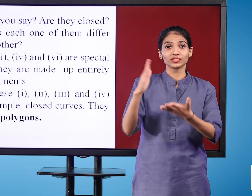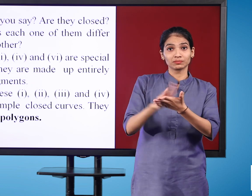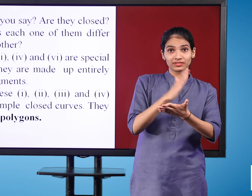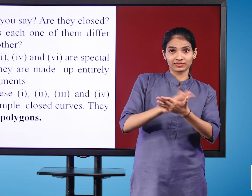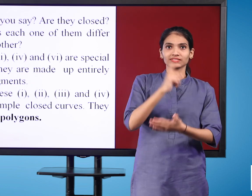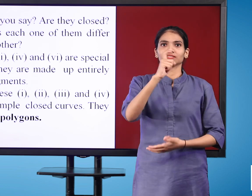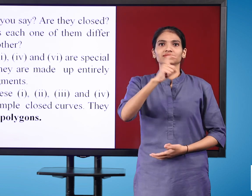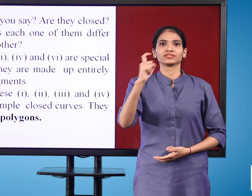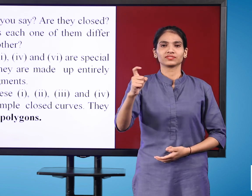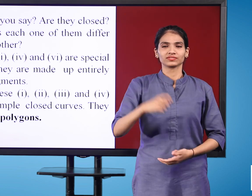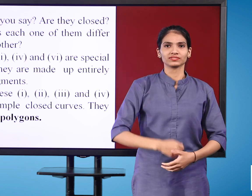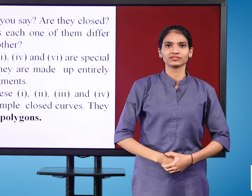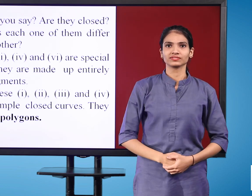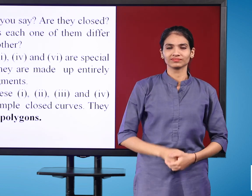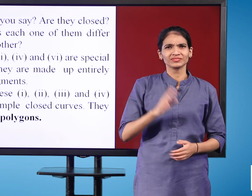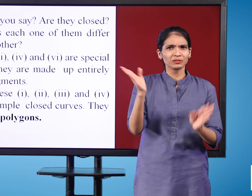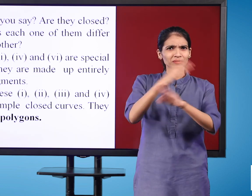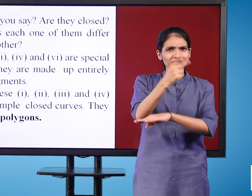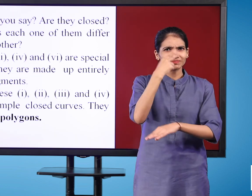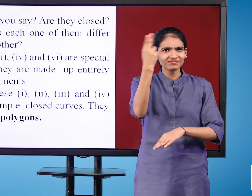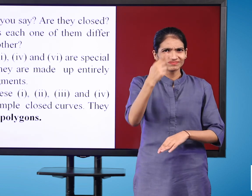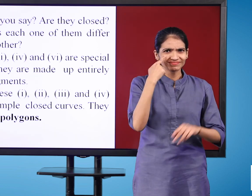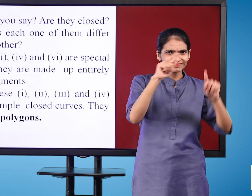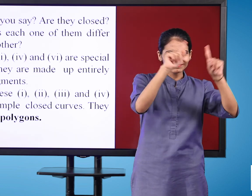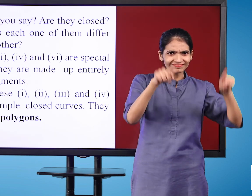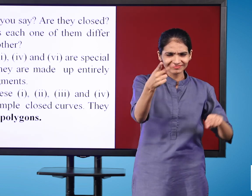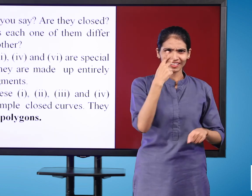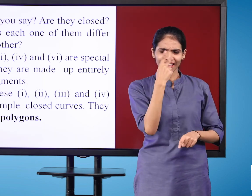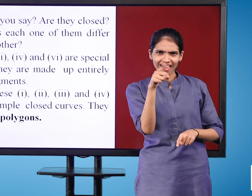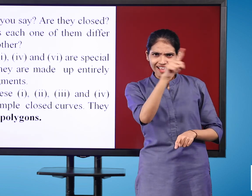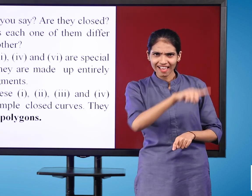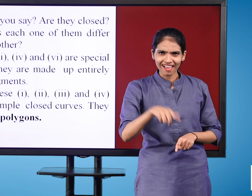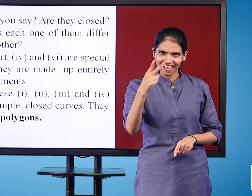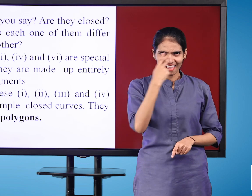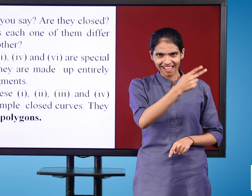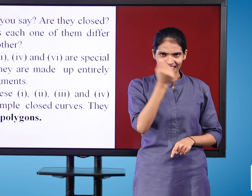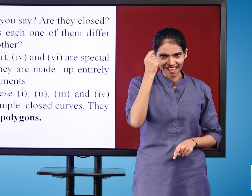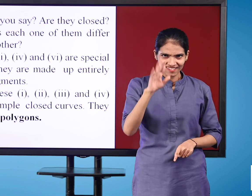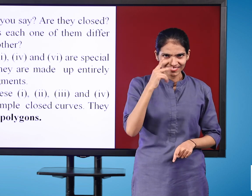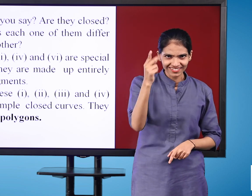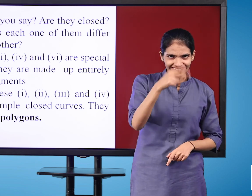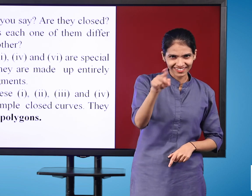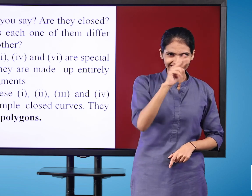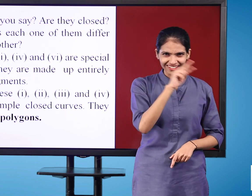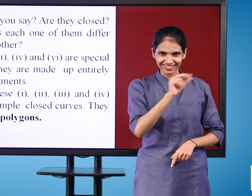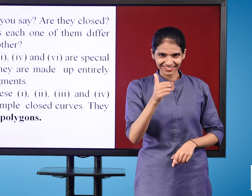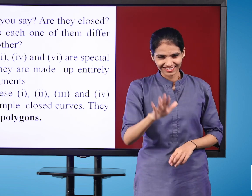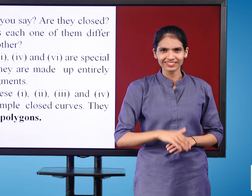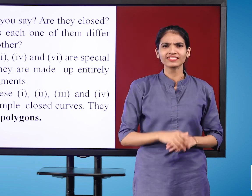Page 77. What can you say? Are they closed? How does each one of them differ from